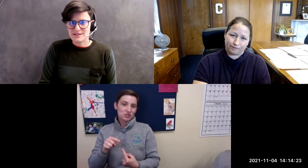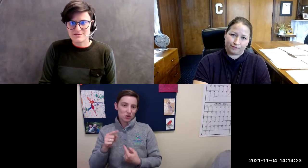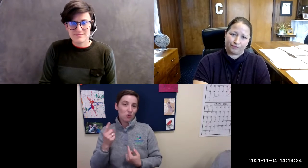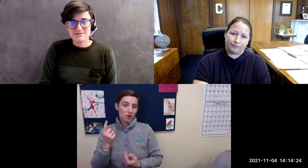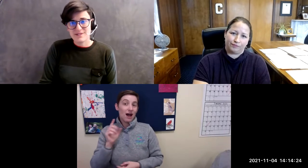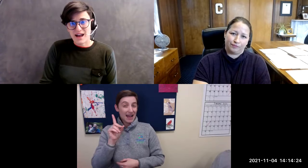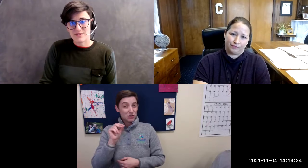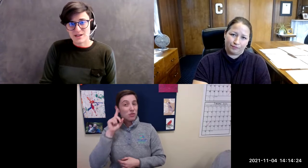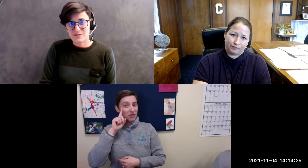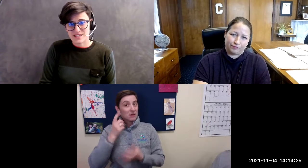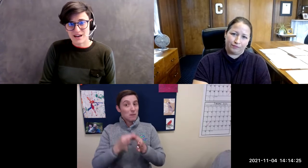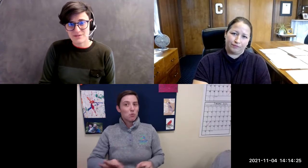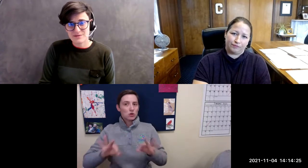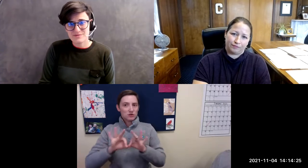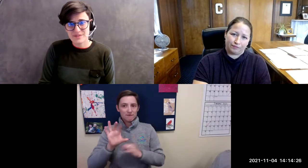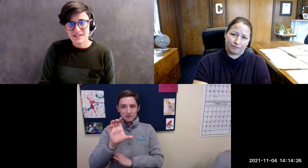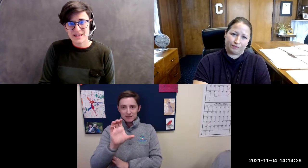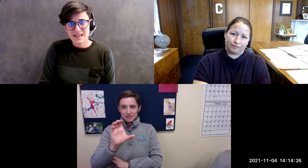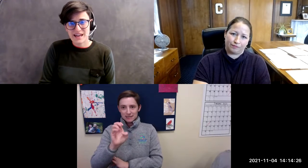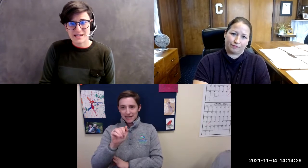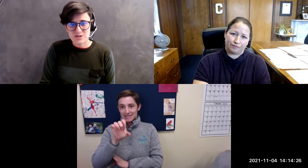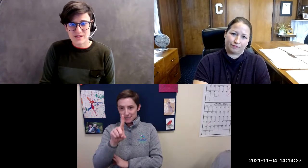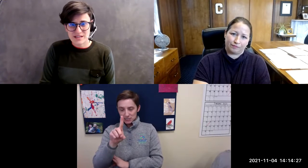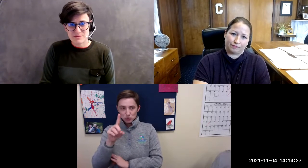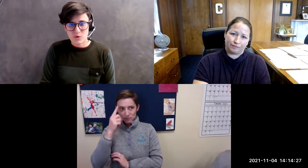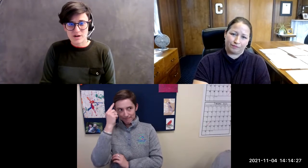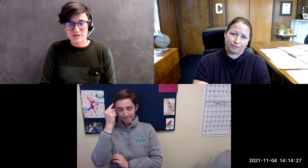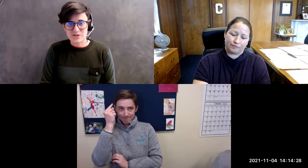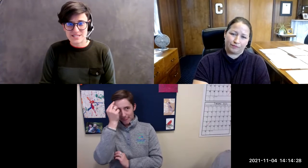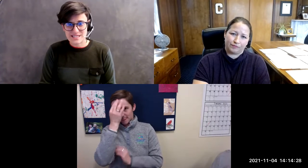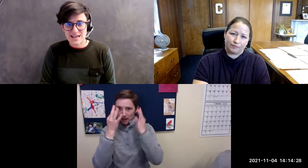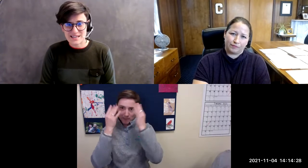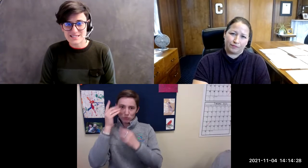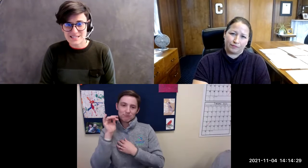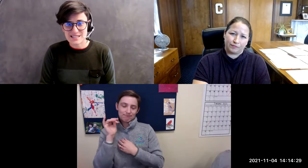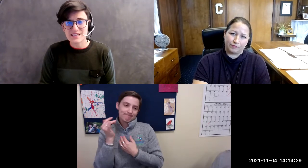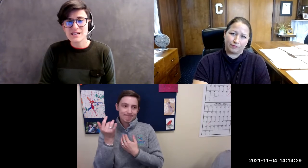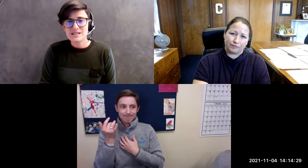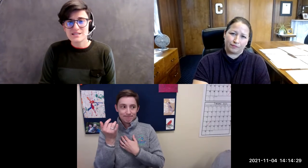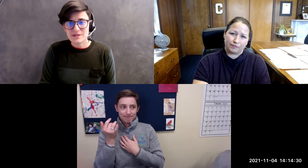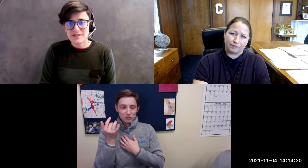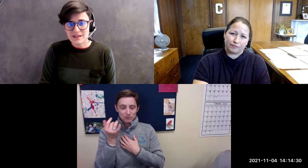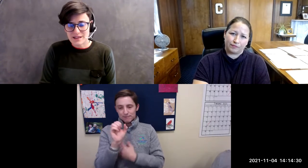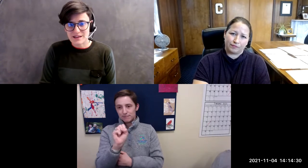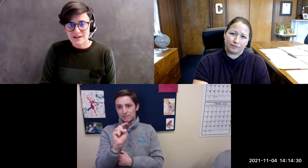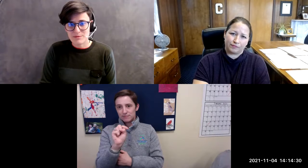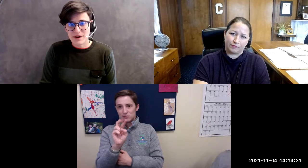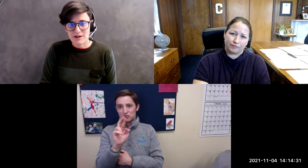by having enough staff. And I do think it's important for CEASD to be thinking